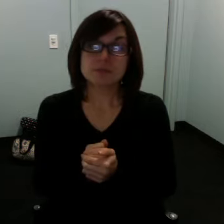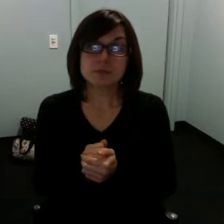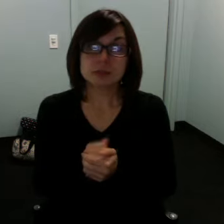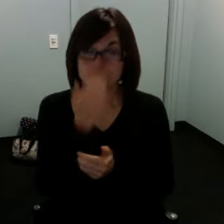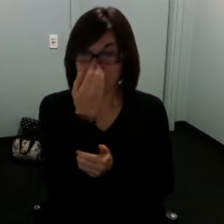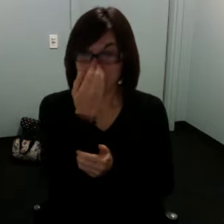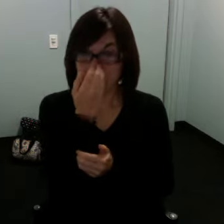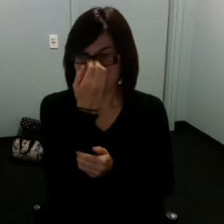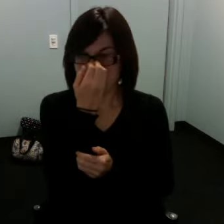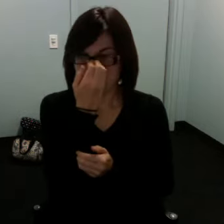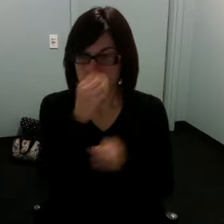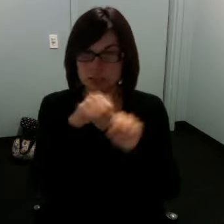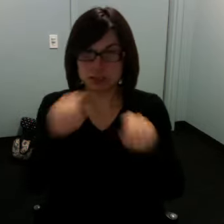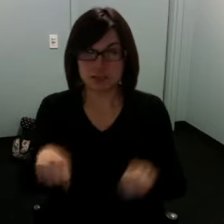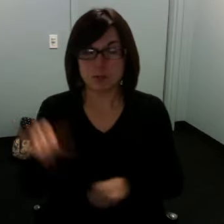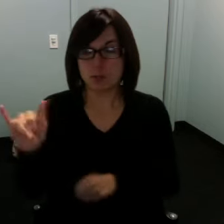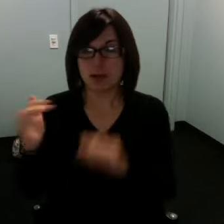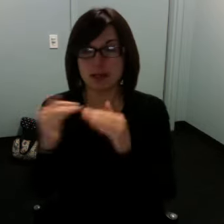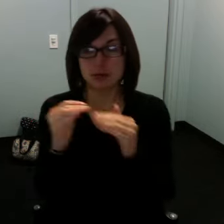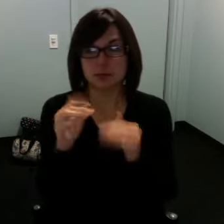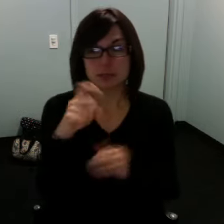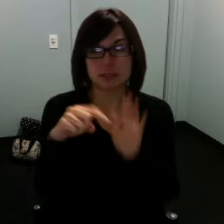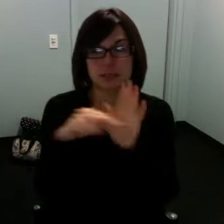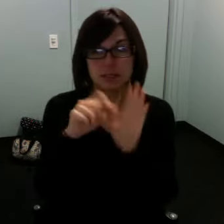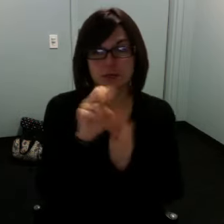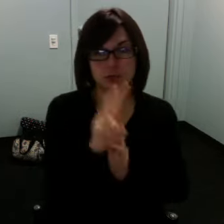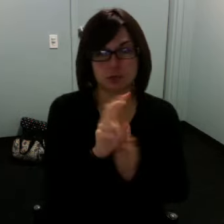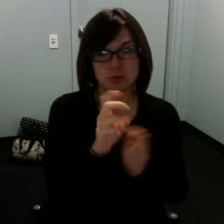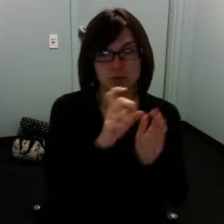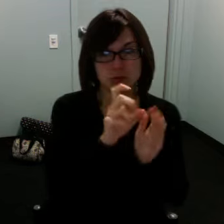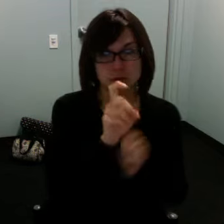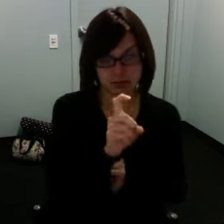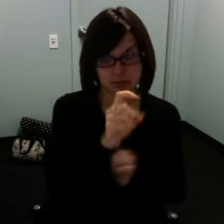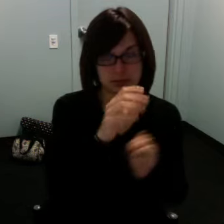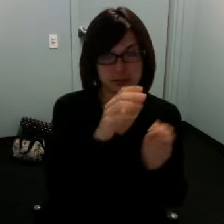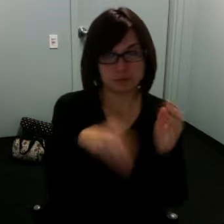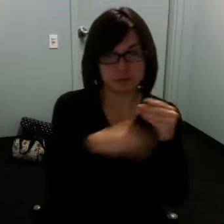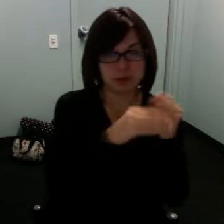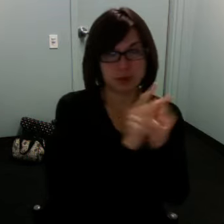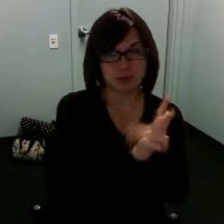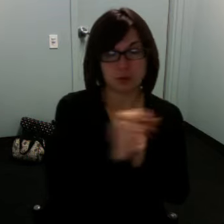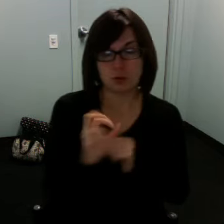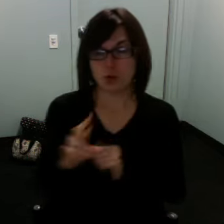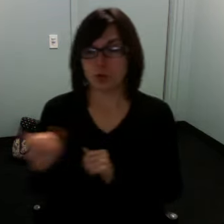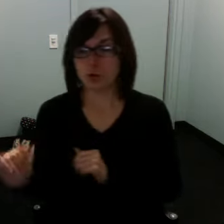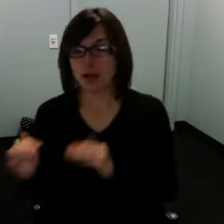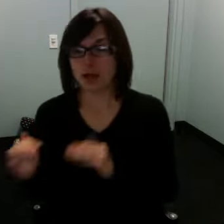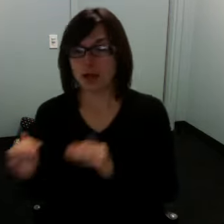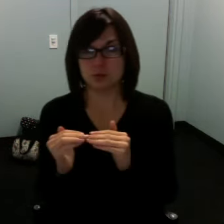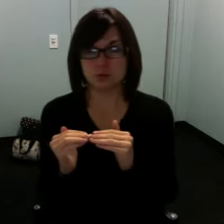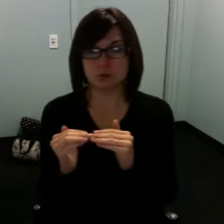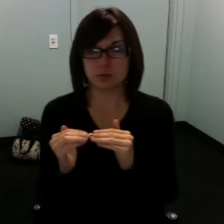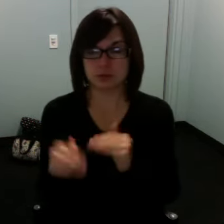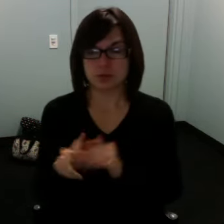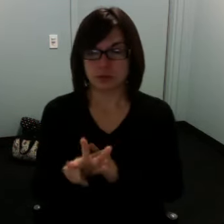equals negative 2x plus 3 and y equals 3x minus 7. So